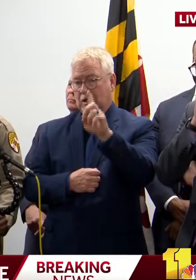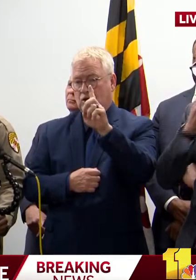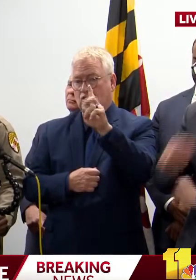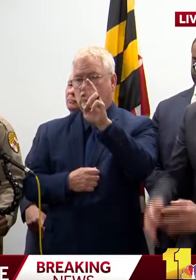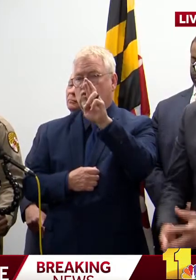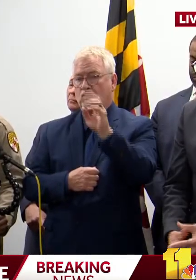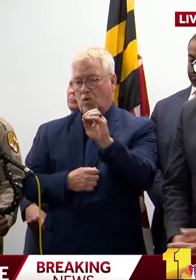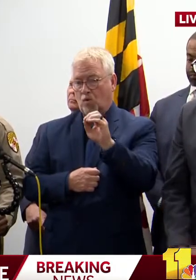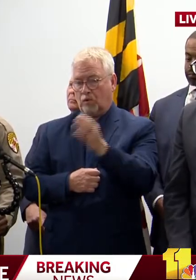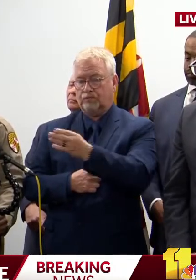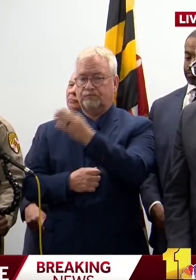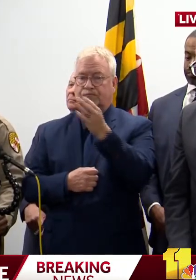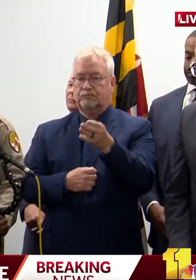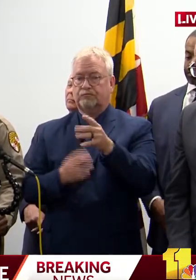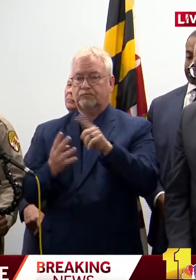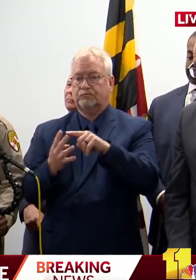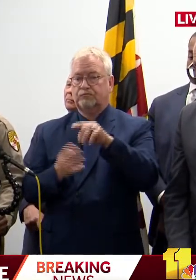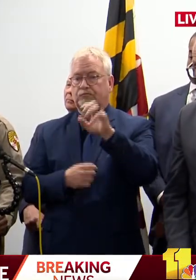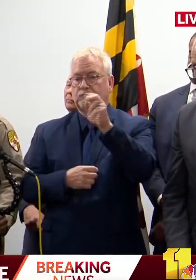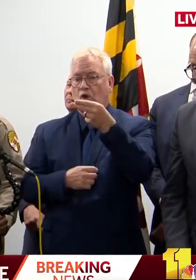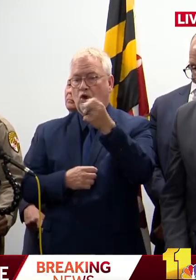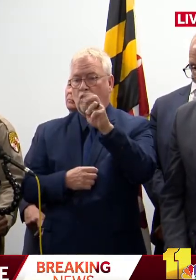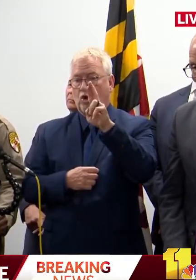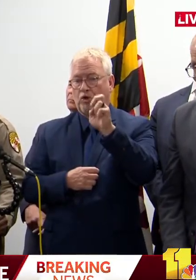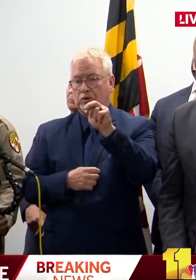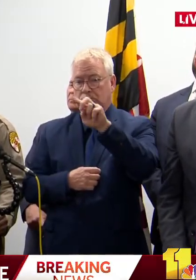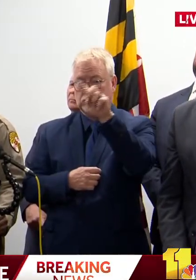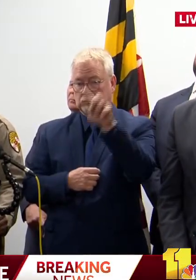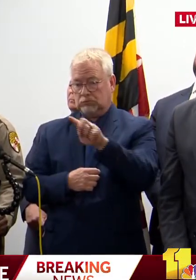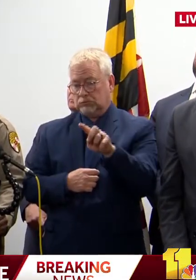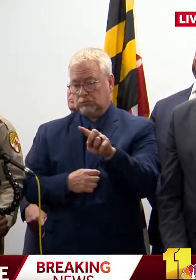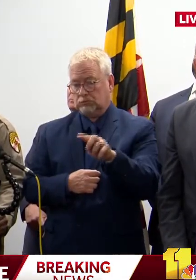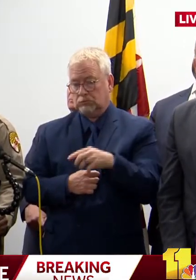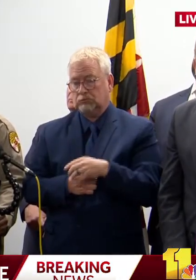Alejandro, the middle is Hernandez,